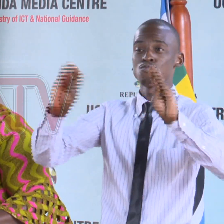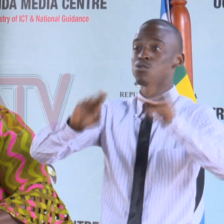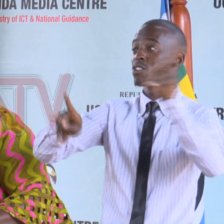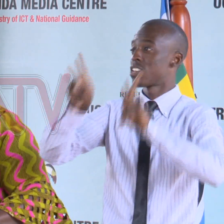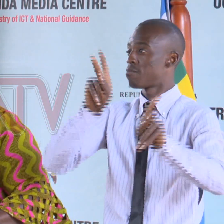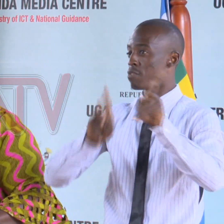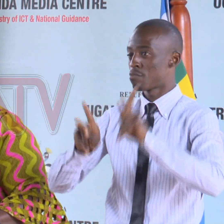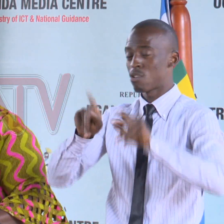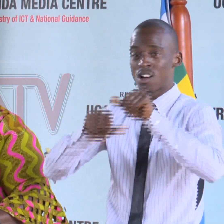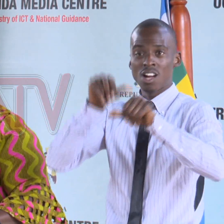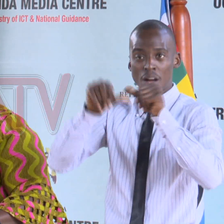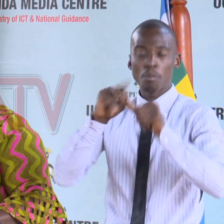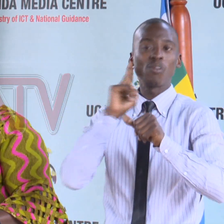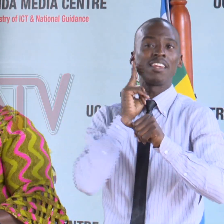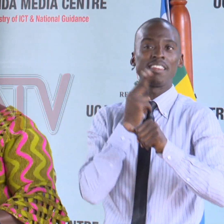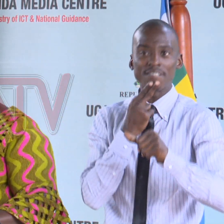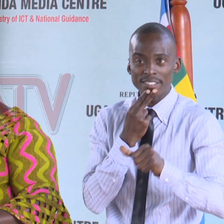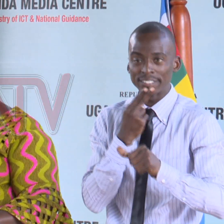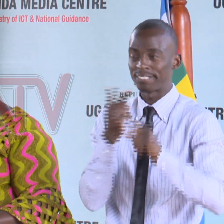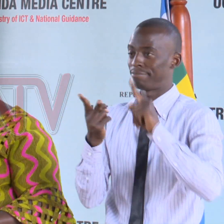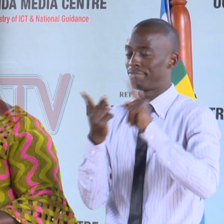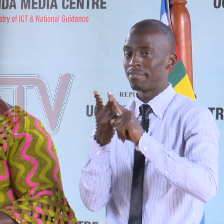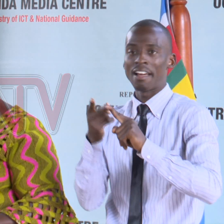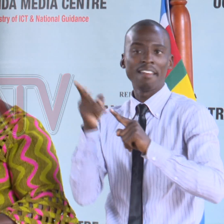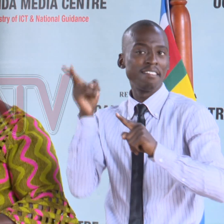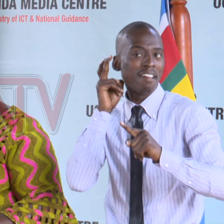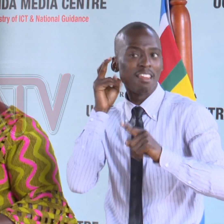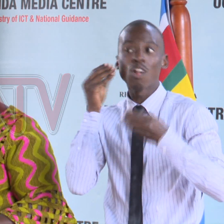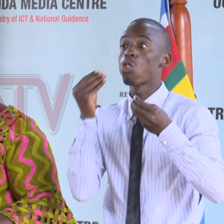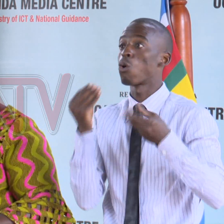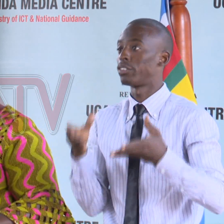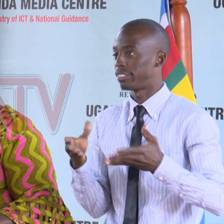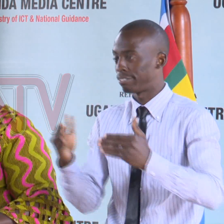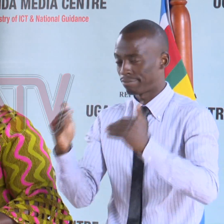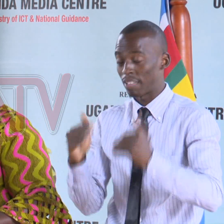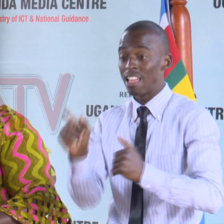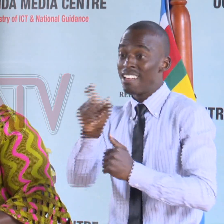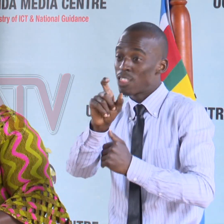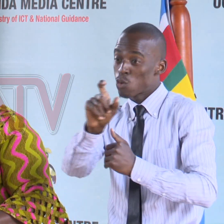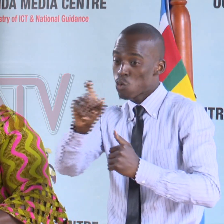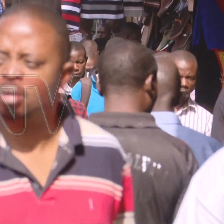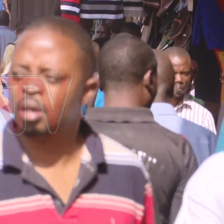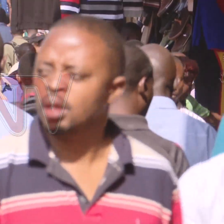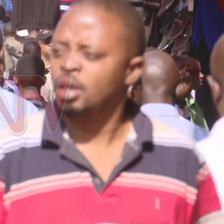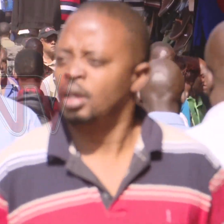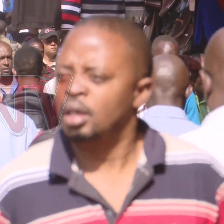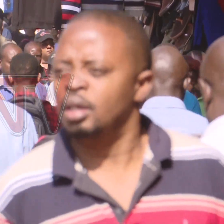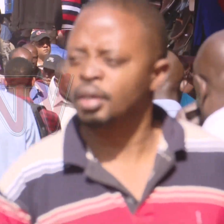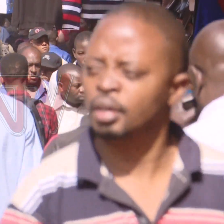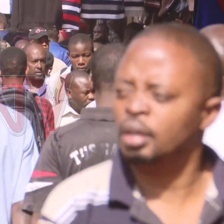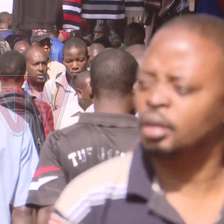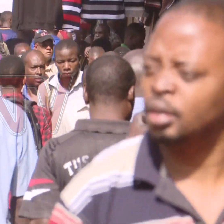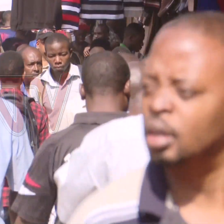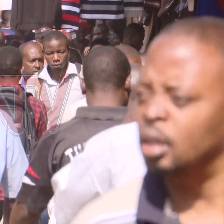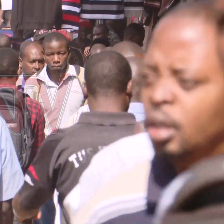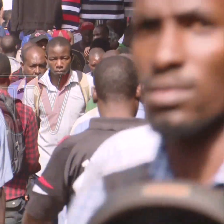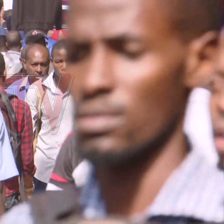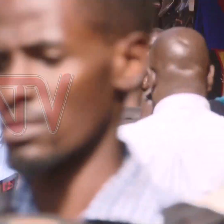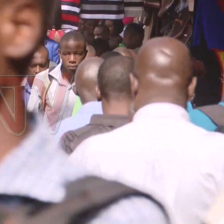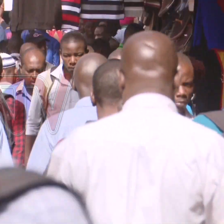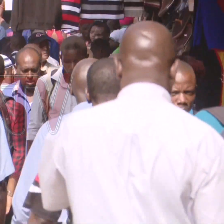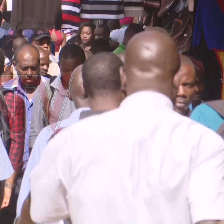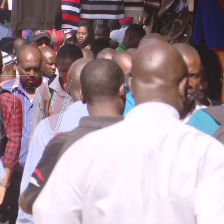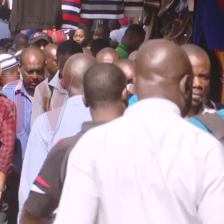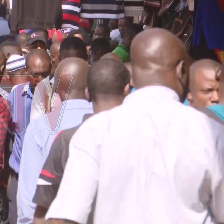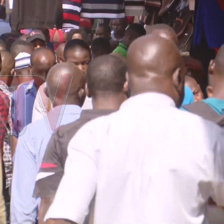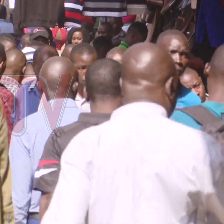people about deafness and hearing loss. The week-long annual celebration is not only a chance to